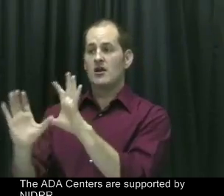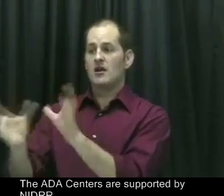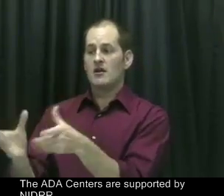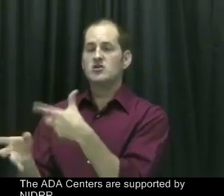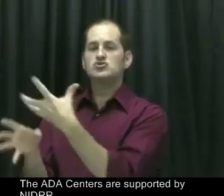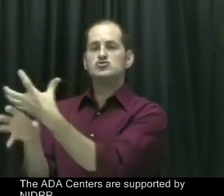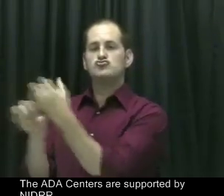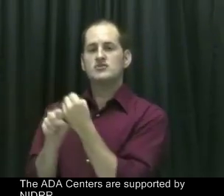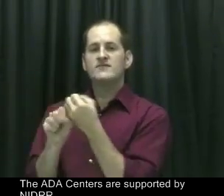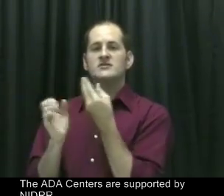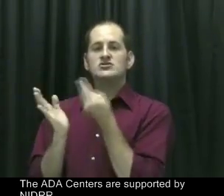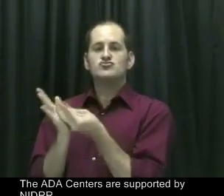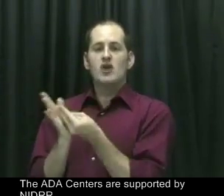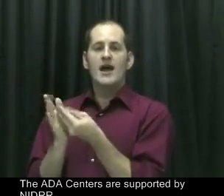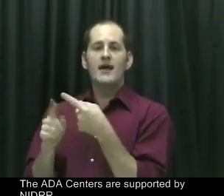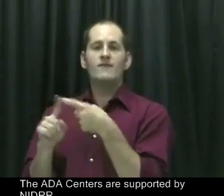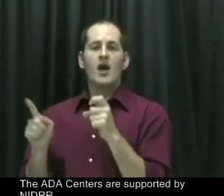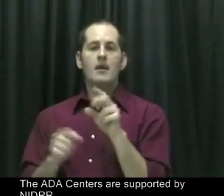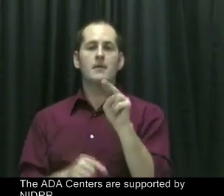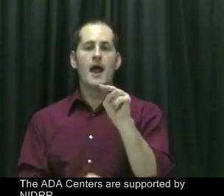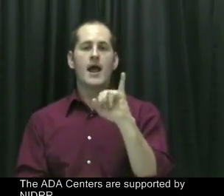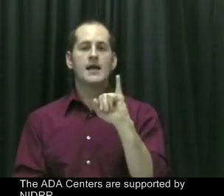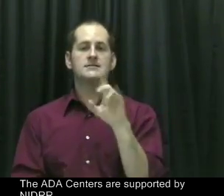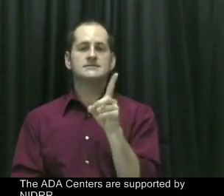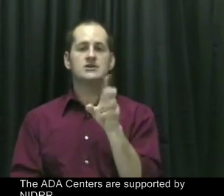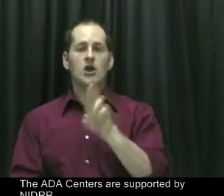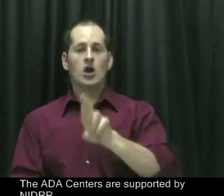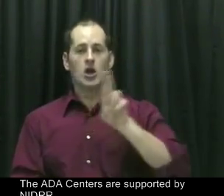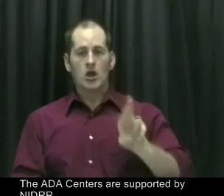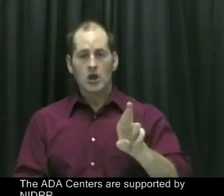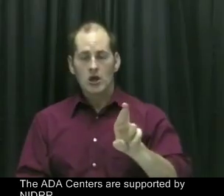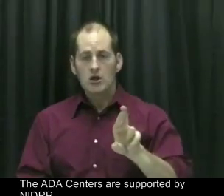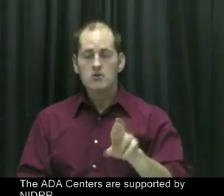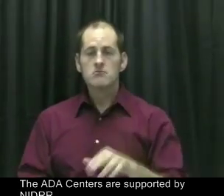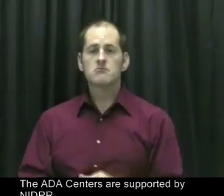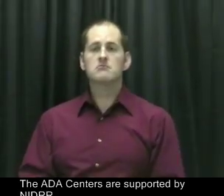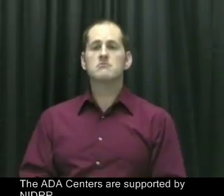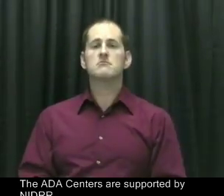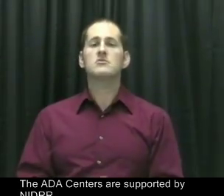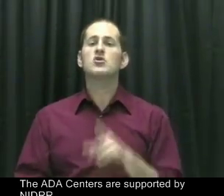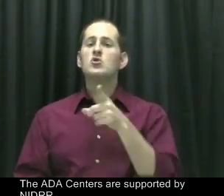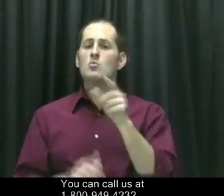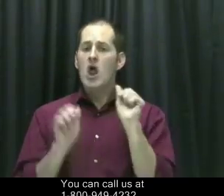The ADA centers are supported by NIDER.